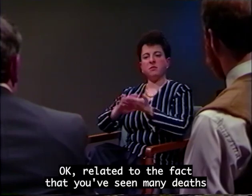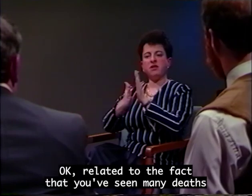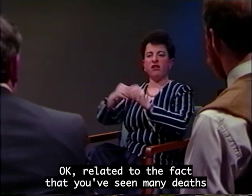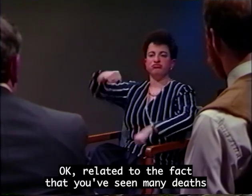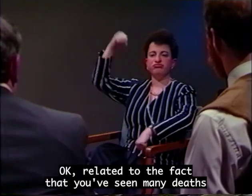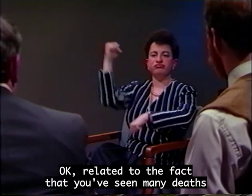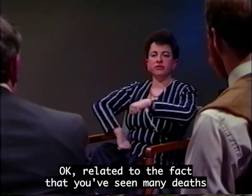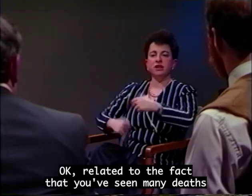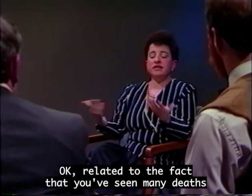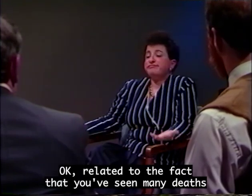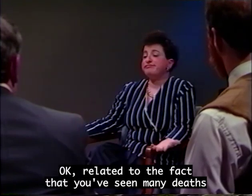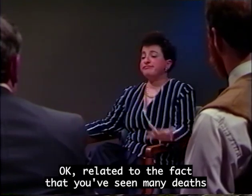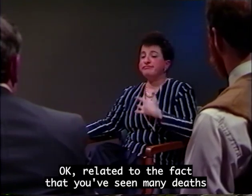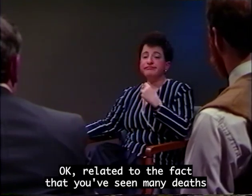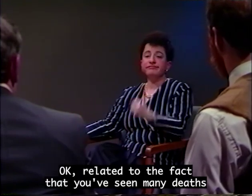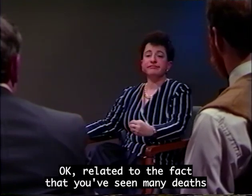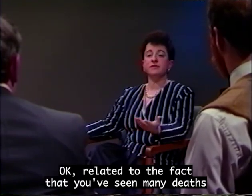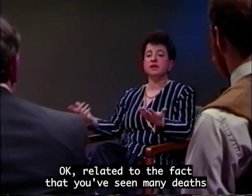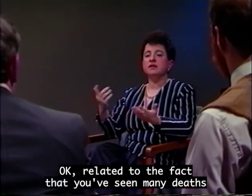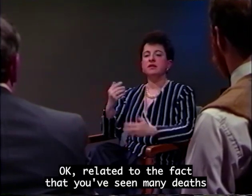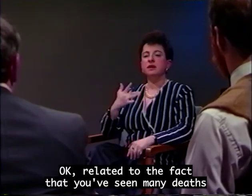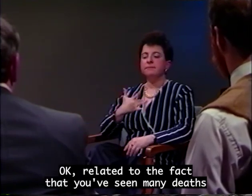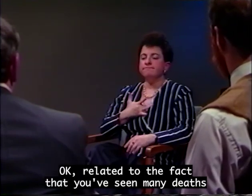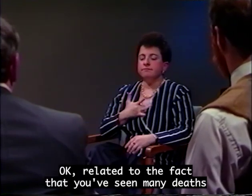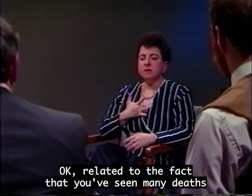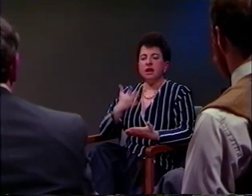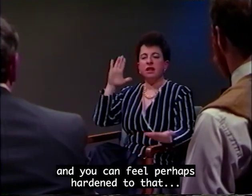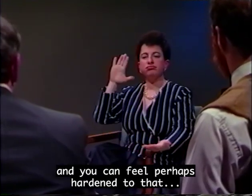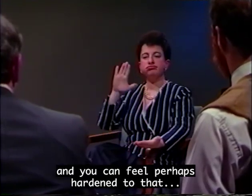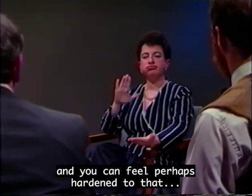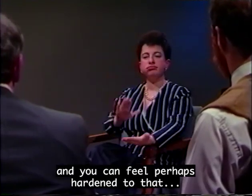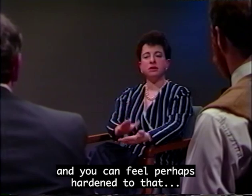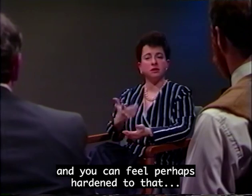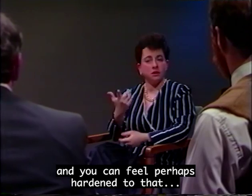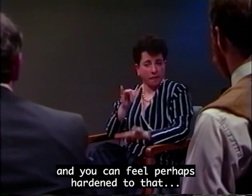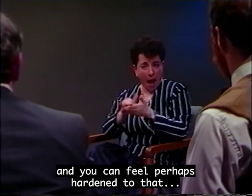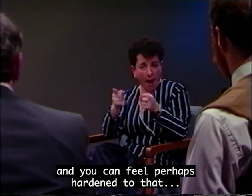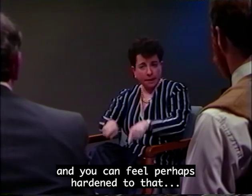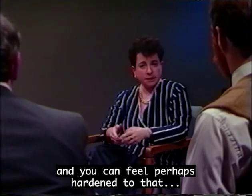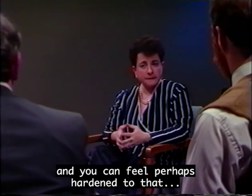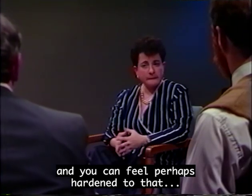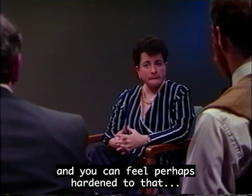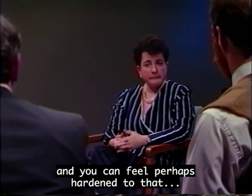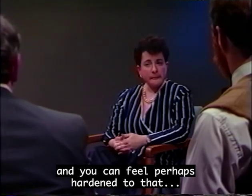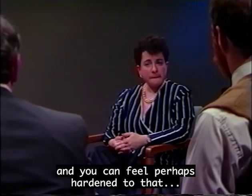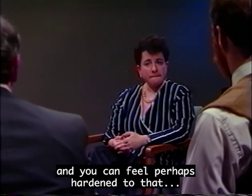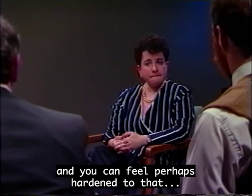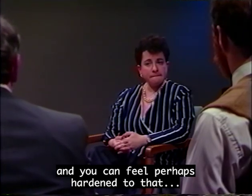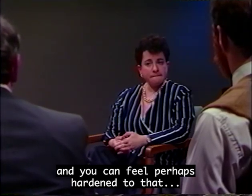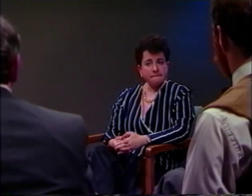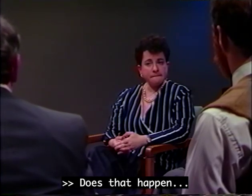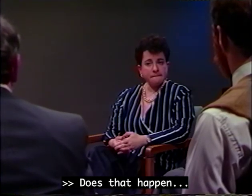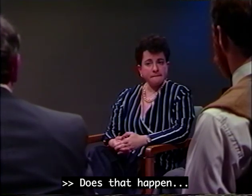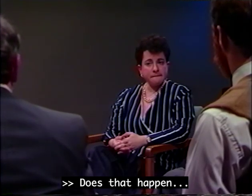Okay, related to the fact that you've seen many deaths and you can feel perhaps hardened to that,